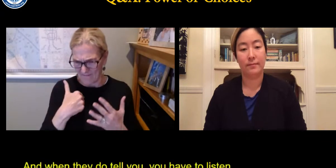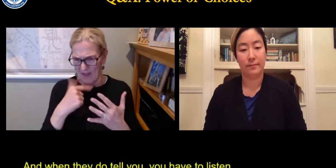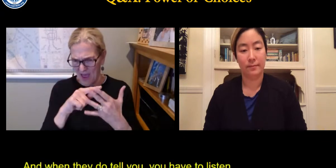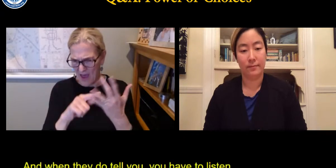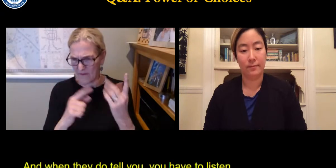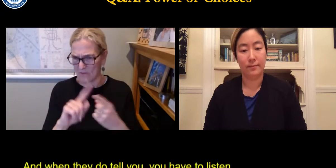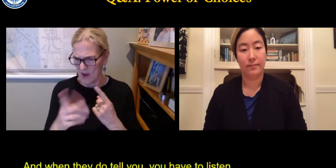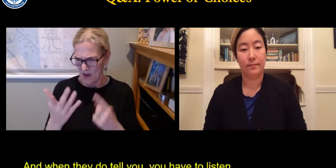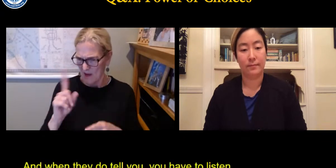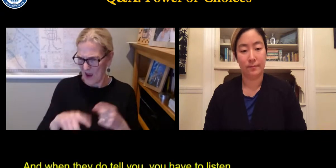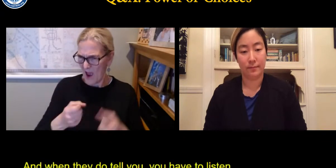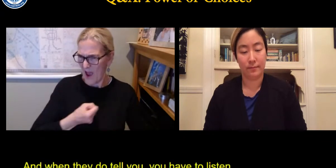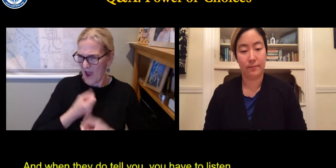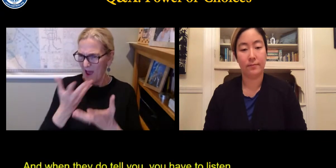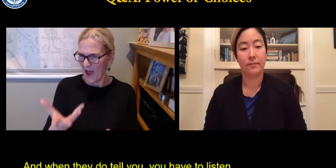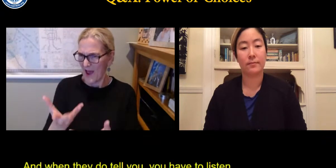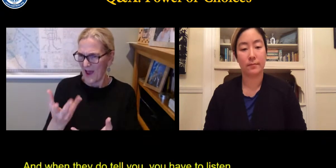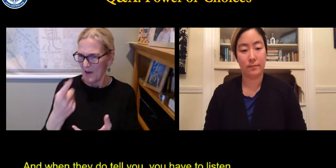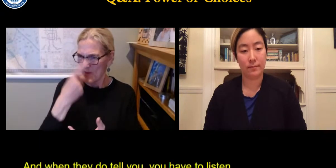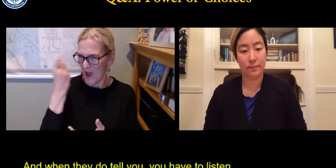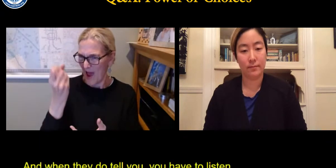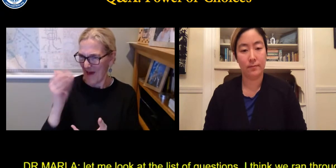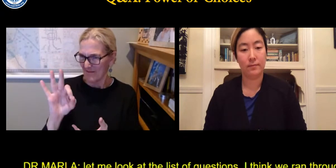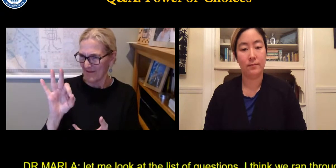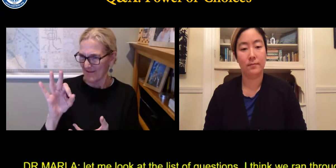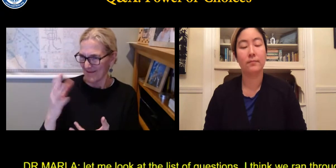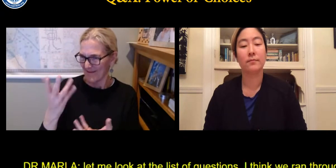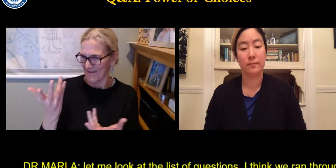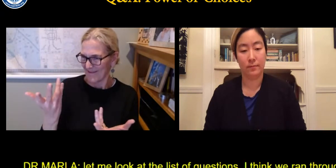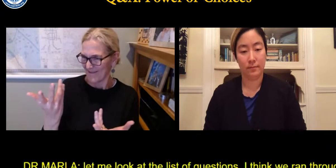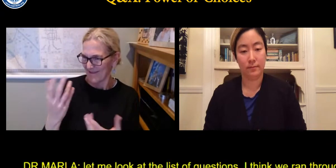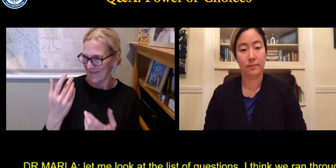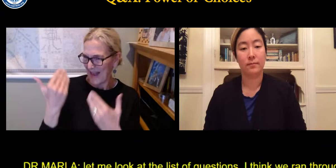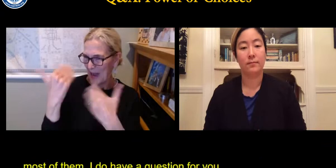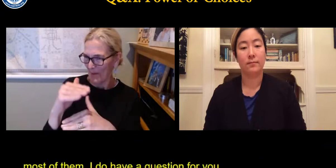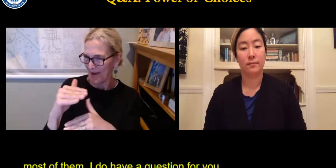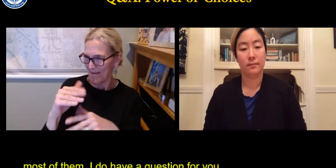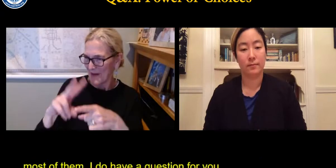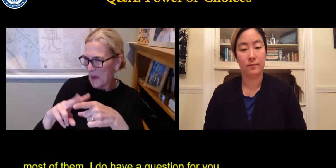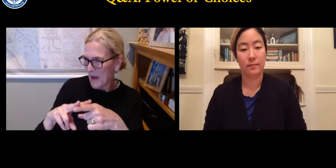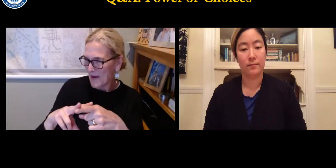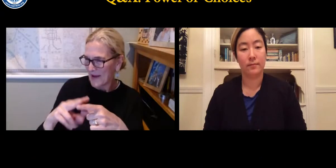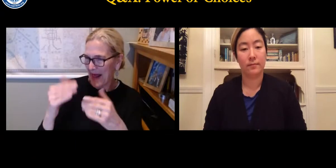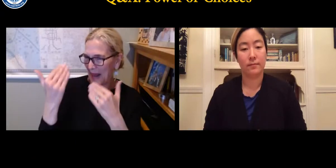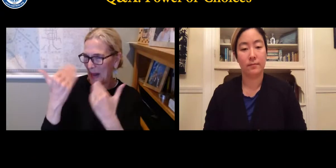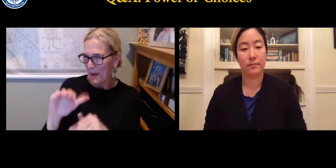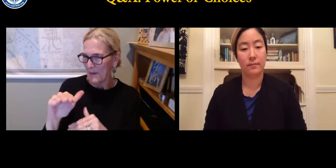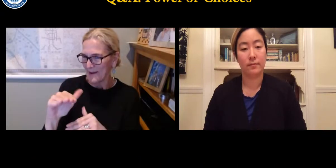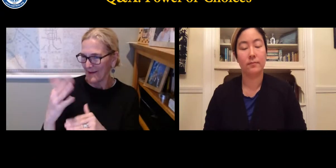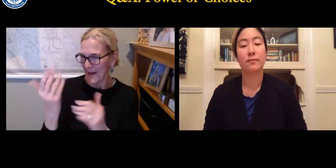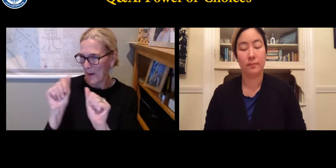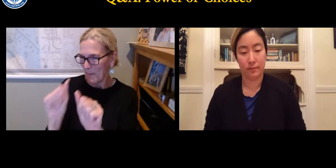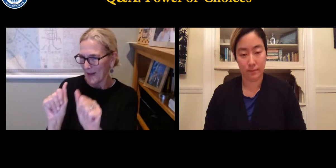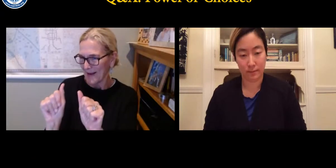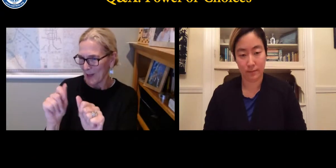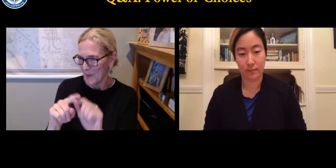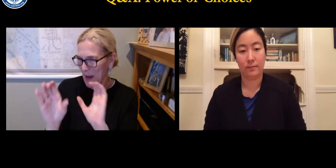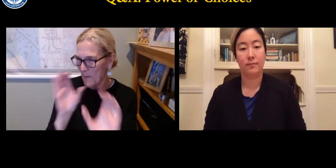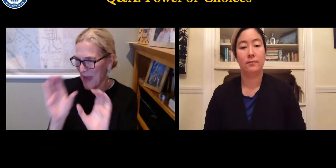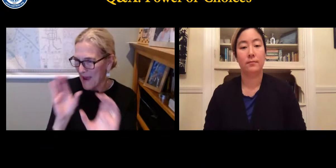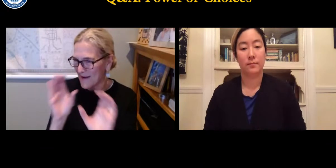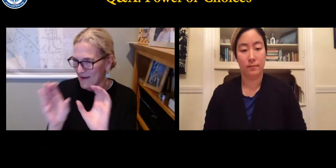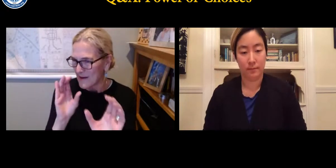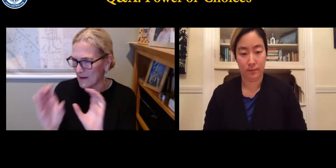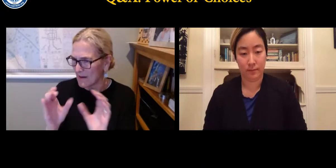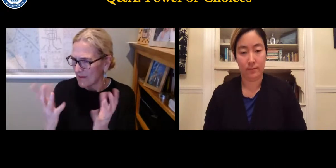comes to deaf community that has experienced language deprivation, they have trauma, but with